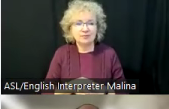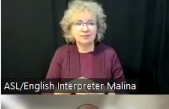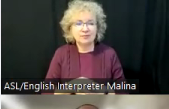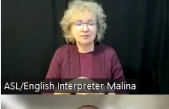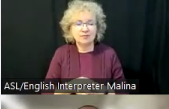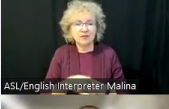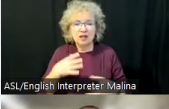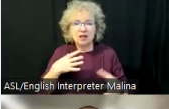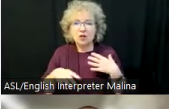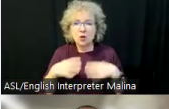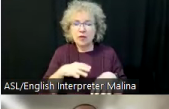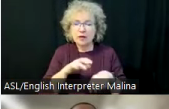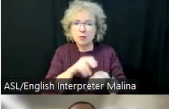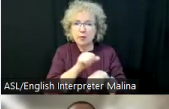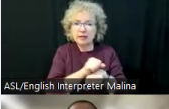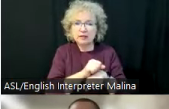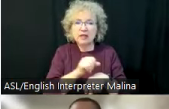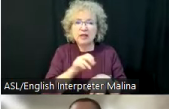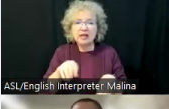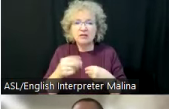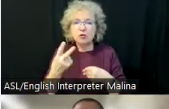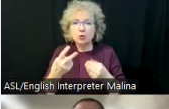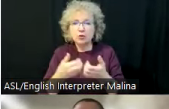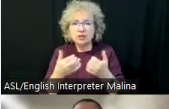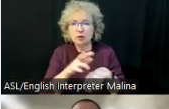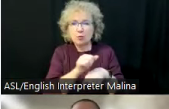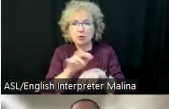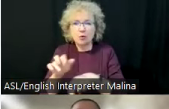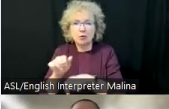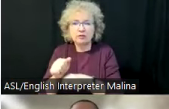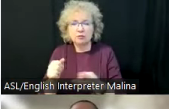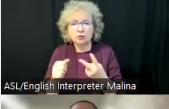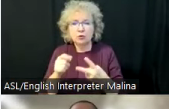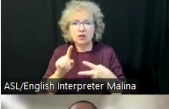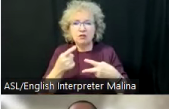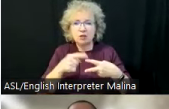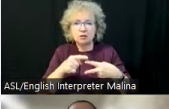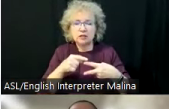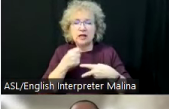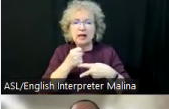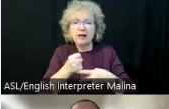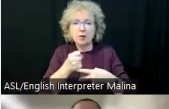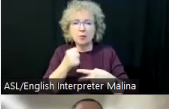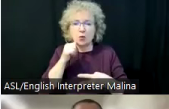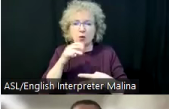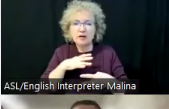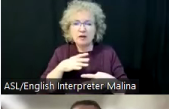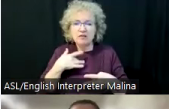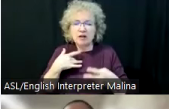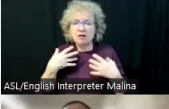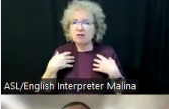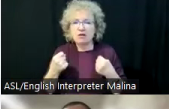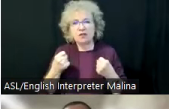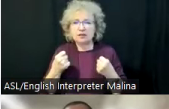All right, the clothing appointments, we do give two separate clothing appointments, the first one is going to be to help women feel confidence